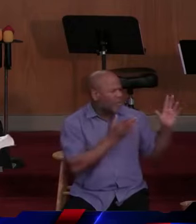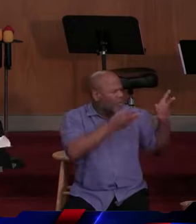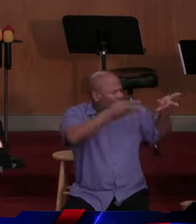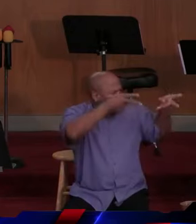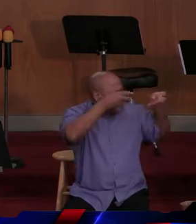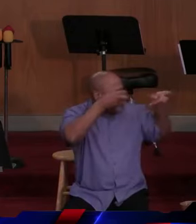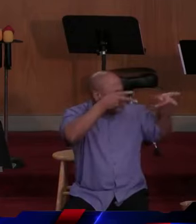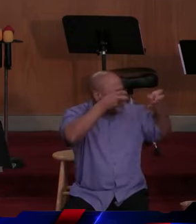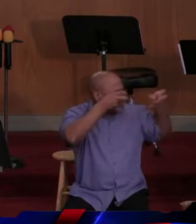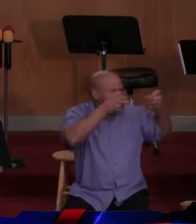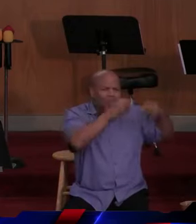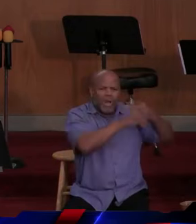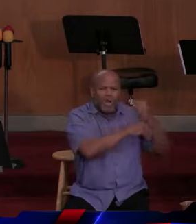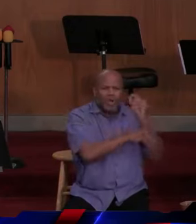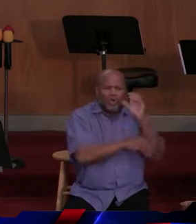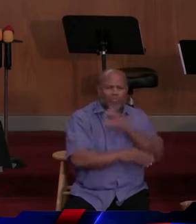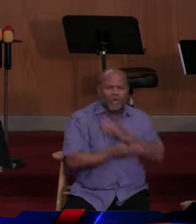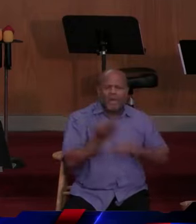receptivity of Christ?